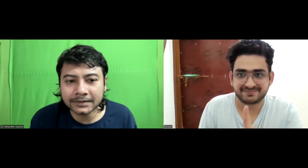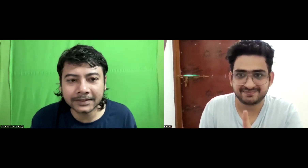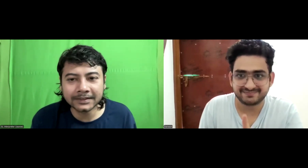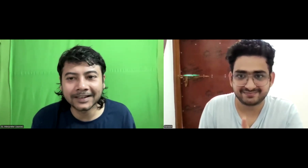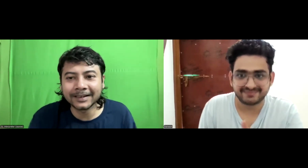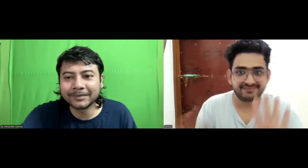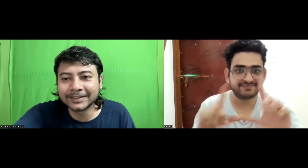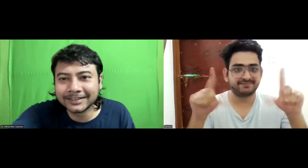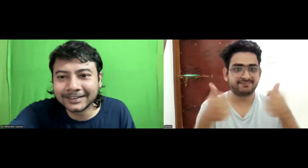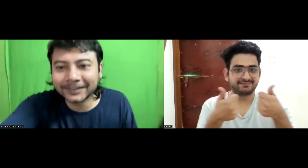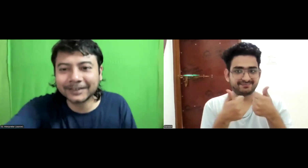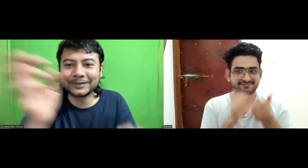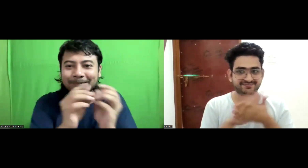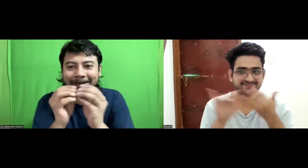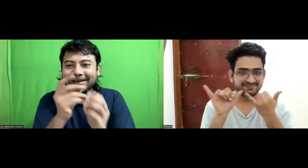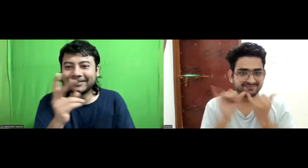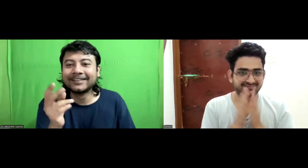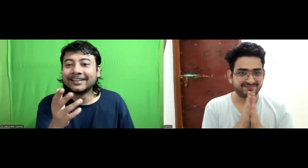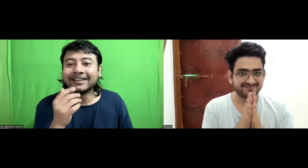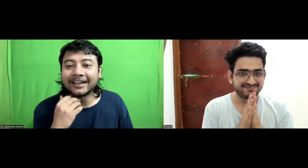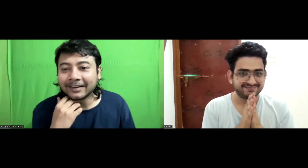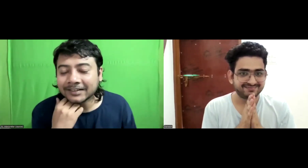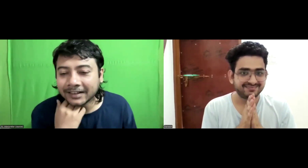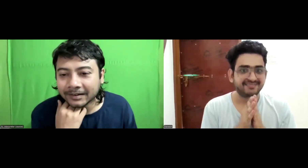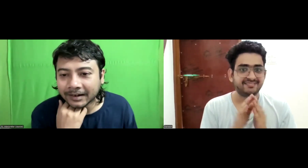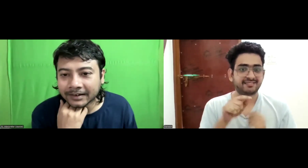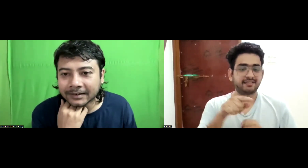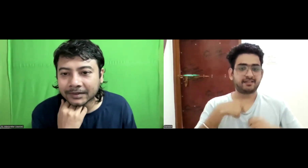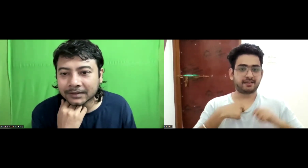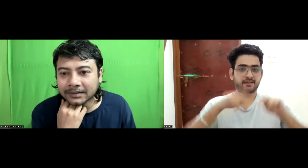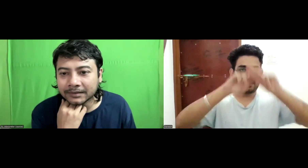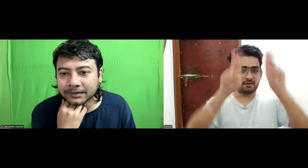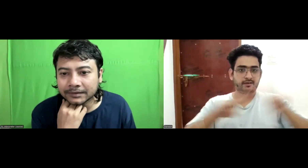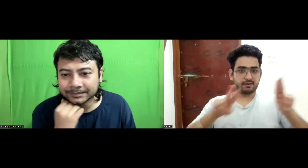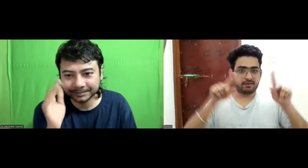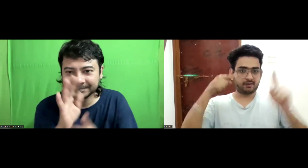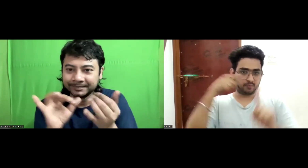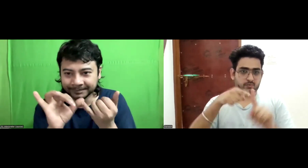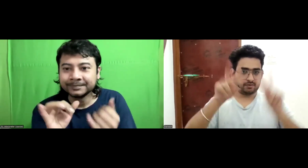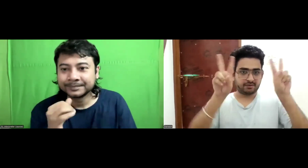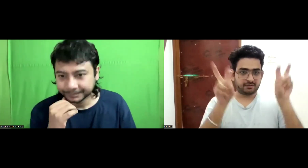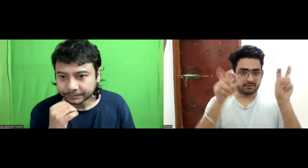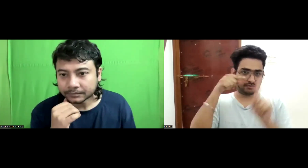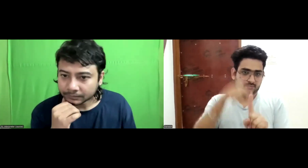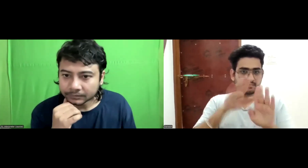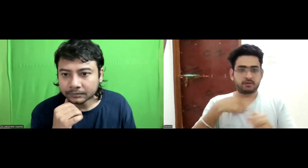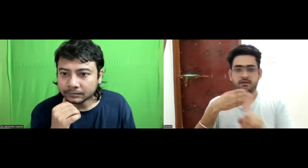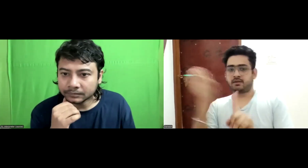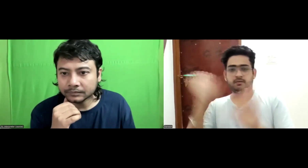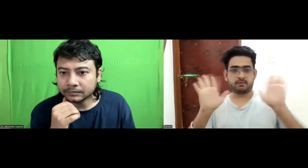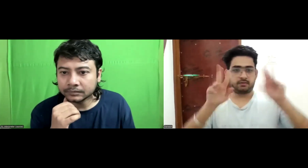Yeah, I just checked his sign name, Mataji. It's difficult to Okay. spell it. Yeah, Hare namaste, Krishna. Hare Krishna, Hare Mataji. Krishna.